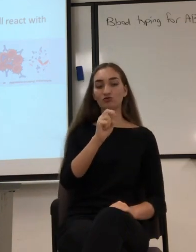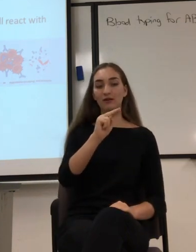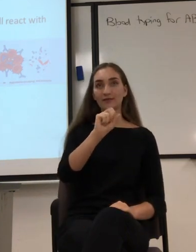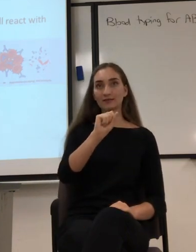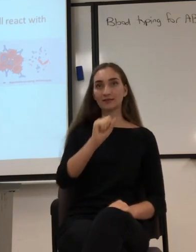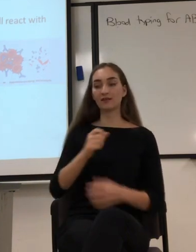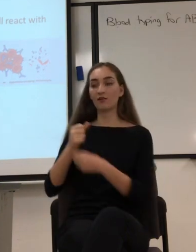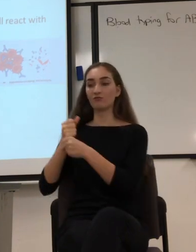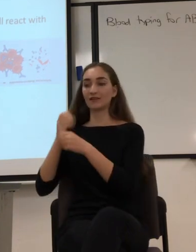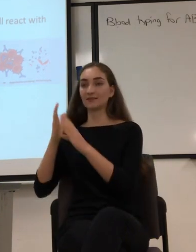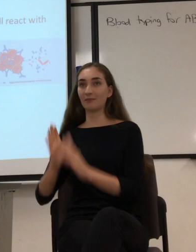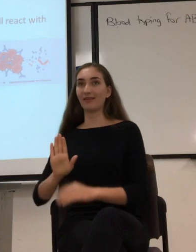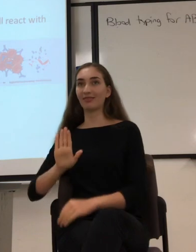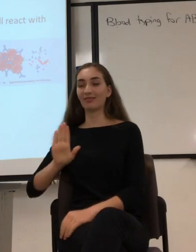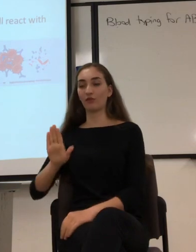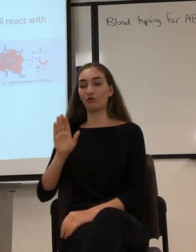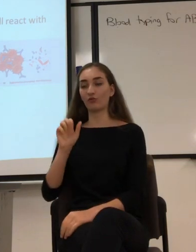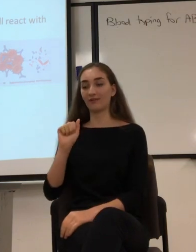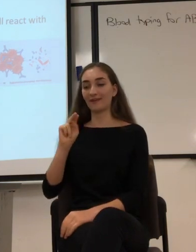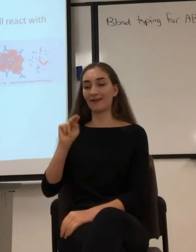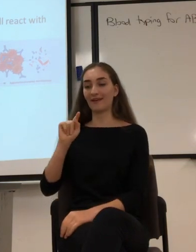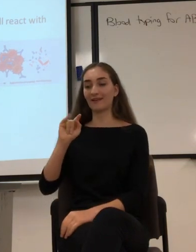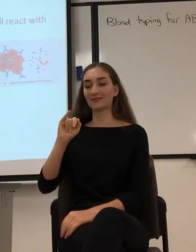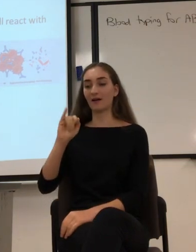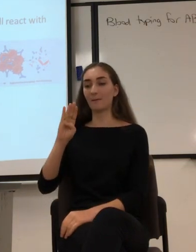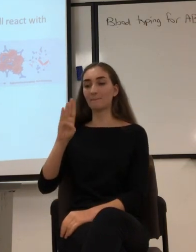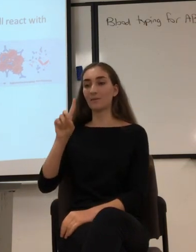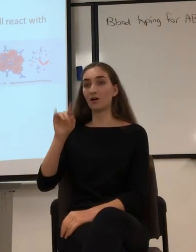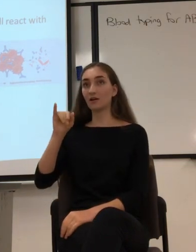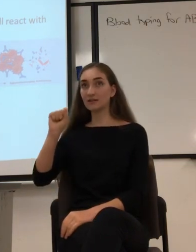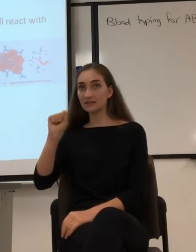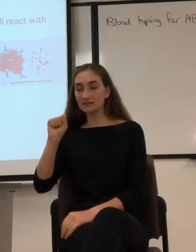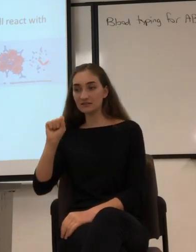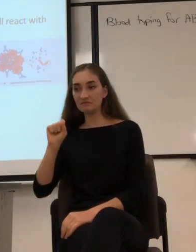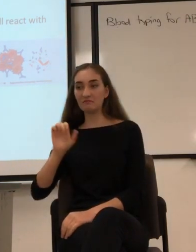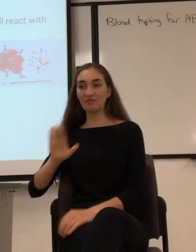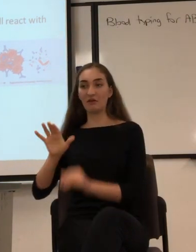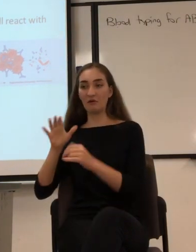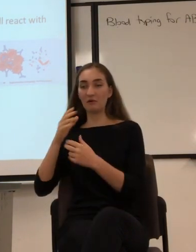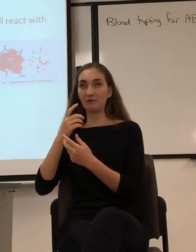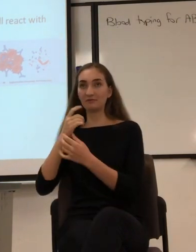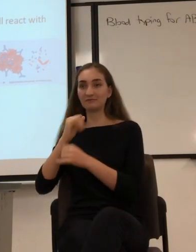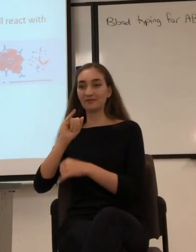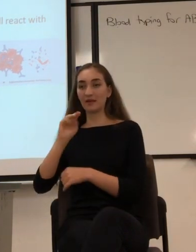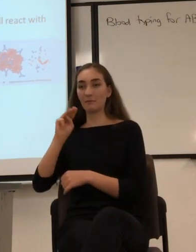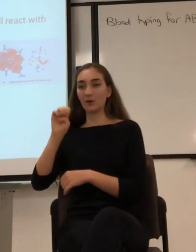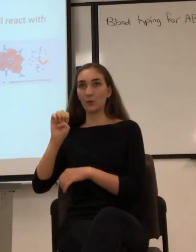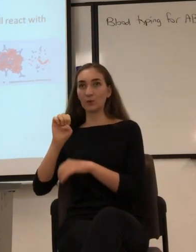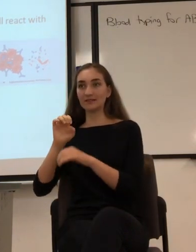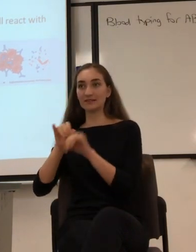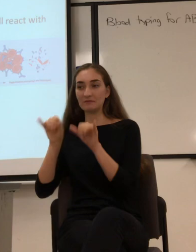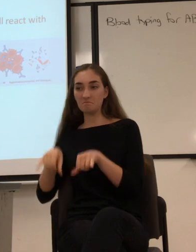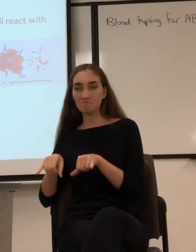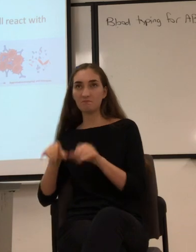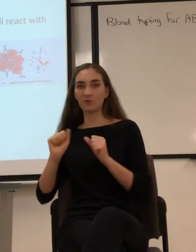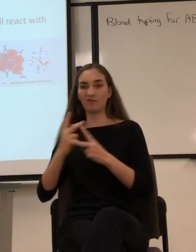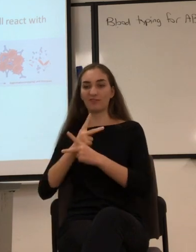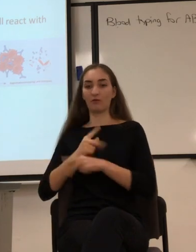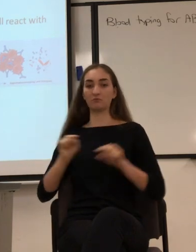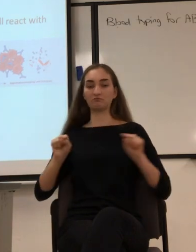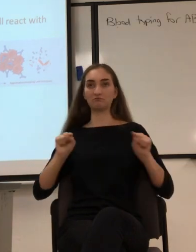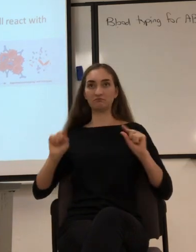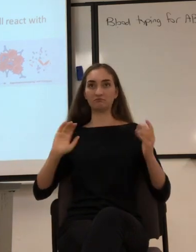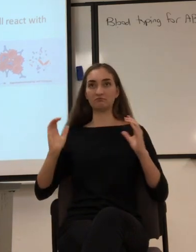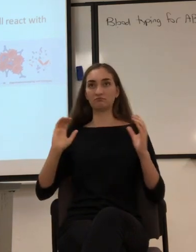what antibodies will they have in their immune system? You can deduce all this. So let's first figure out how by